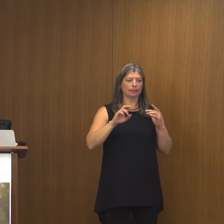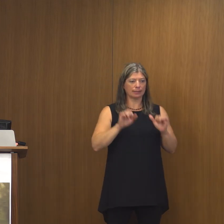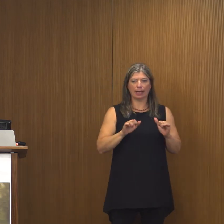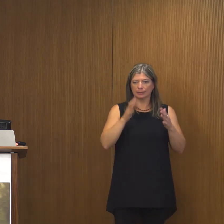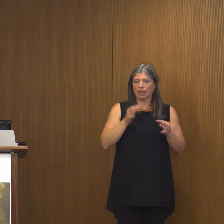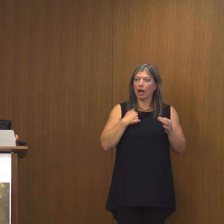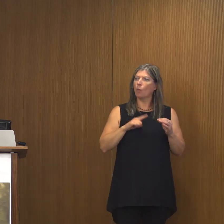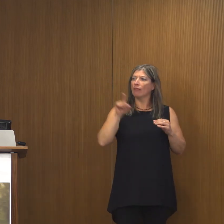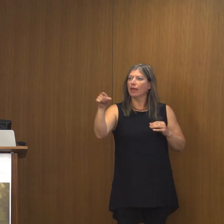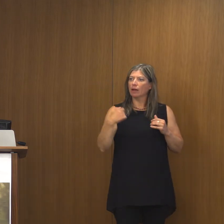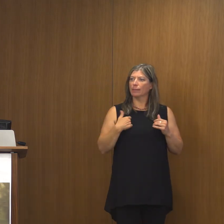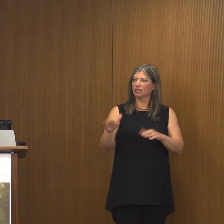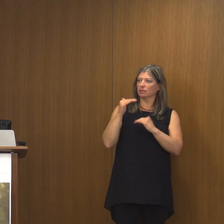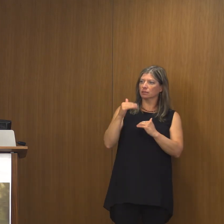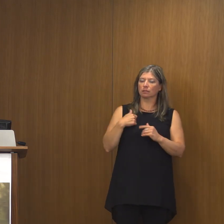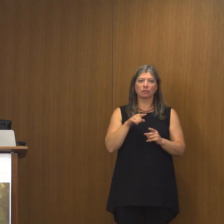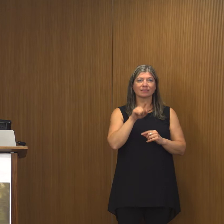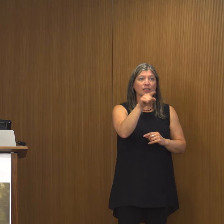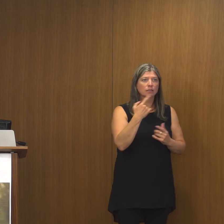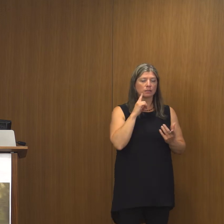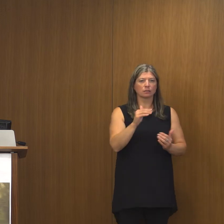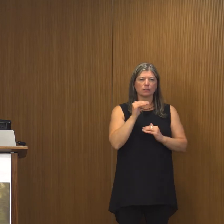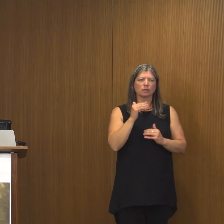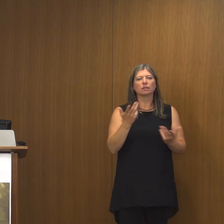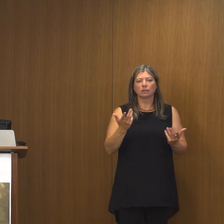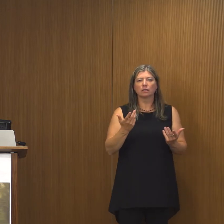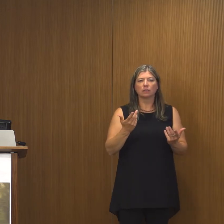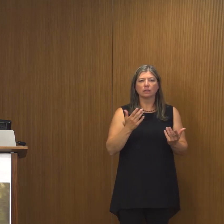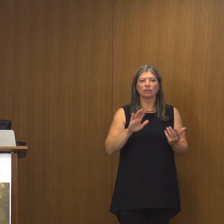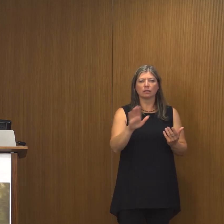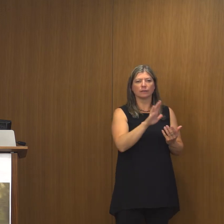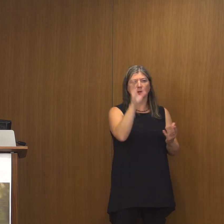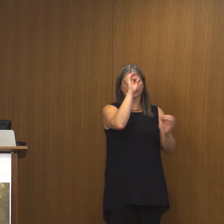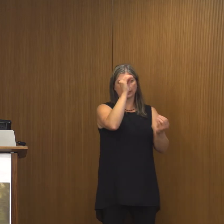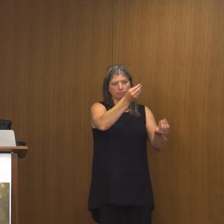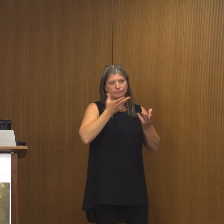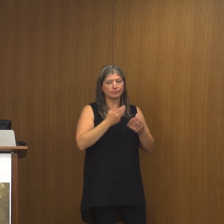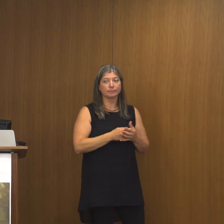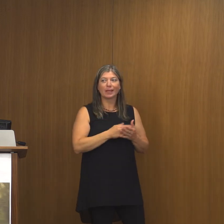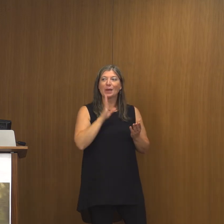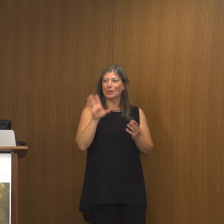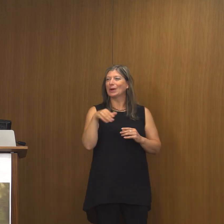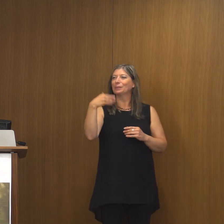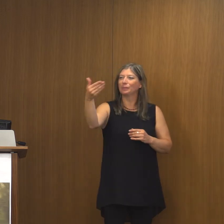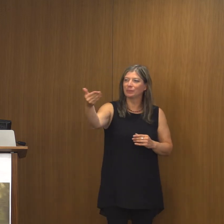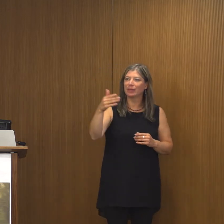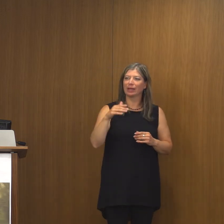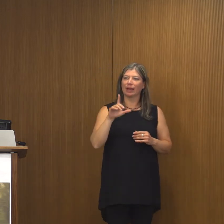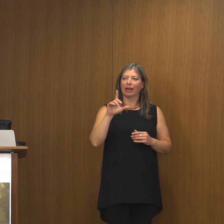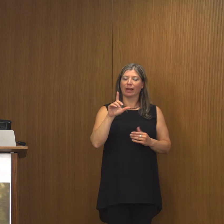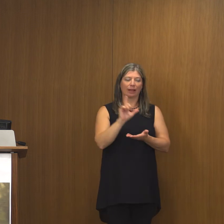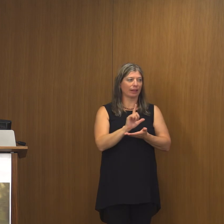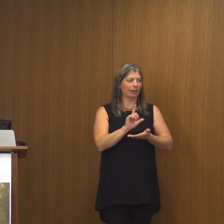come and go. So we'll listen to Liam in a minute, but one of